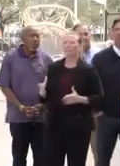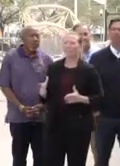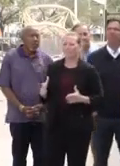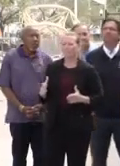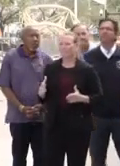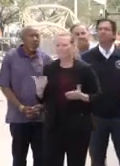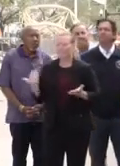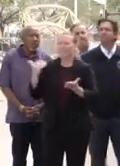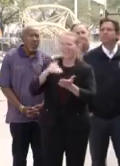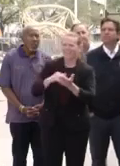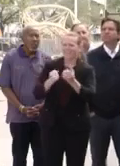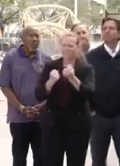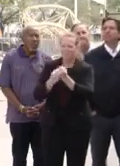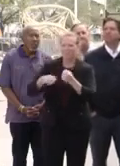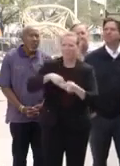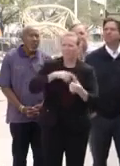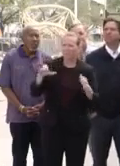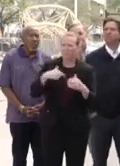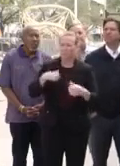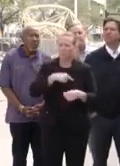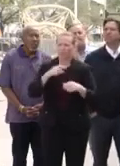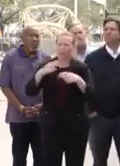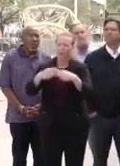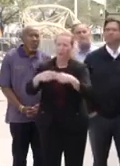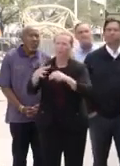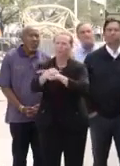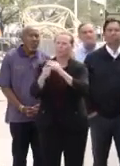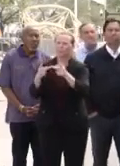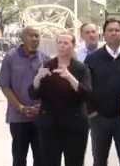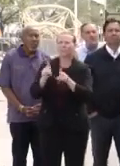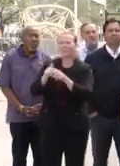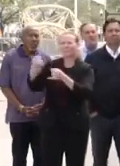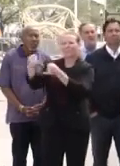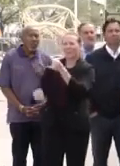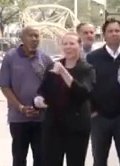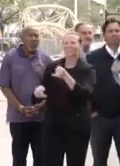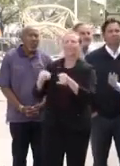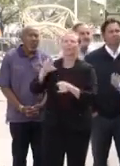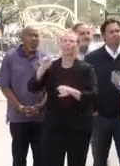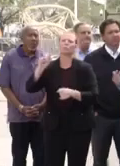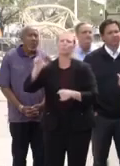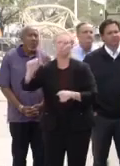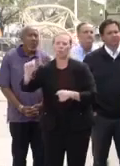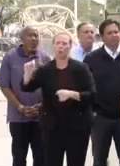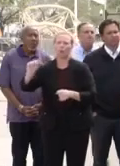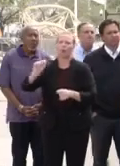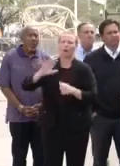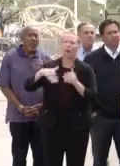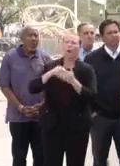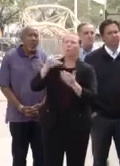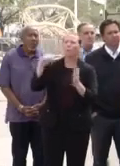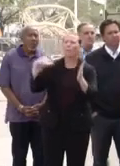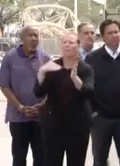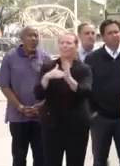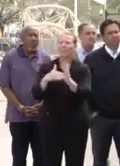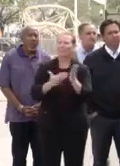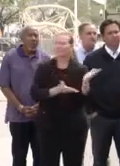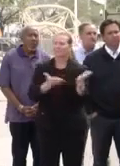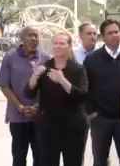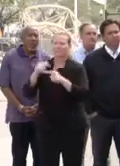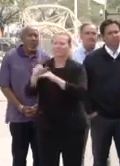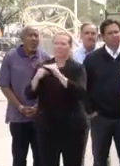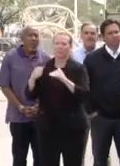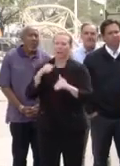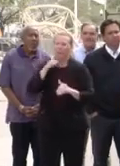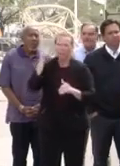doing what we call shelters of last resort. All 20,000 of those cots went to those shelters. So I don't know whose cots those were.